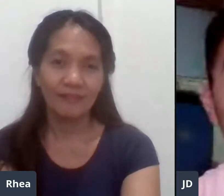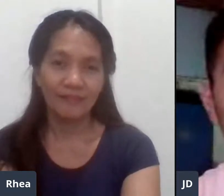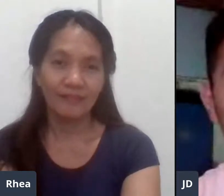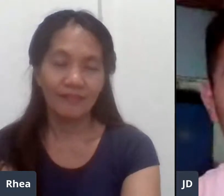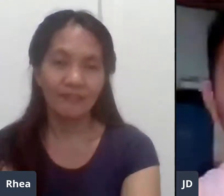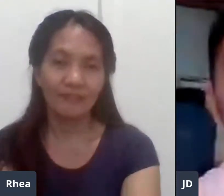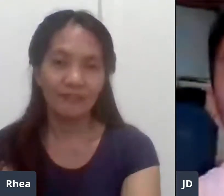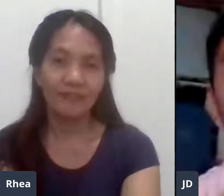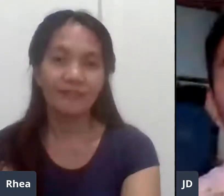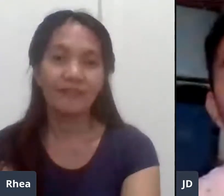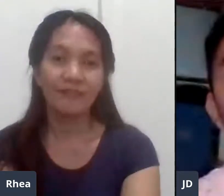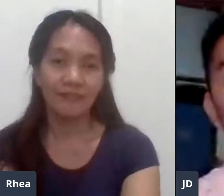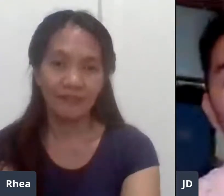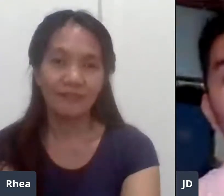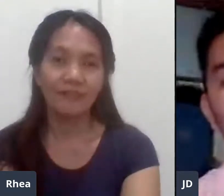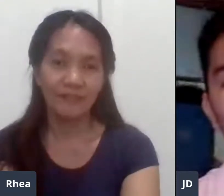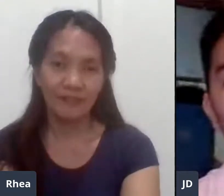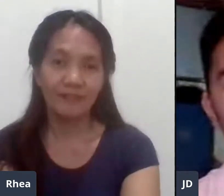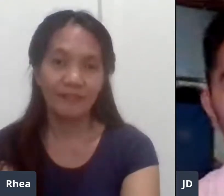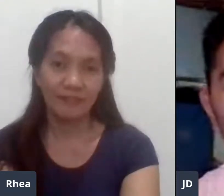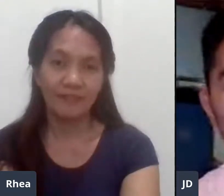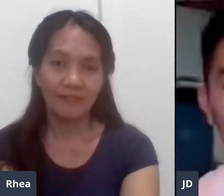be uploaded in the